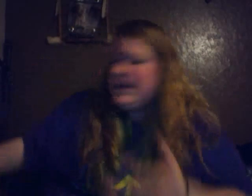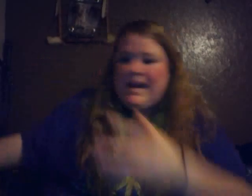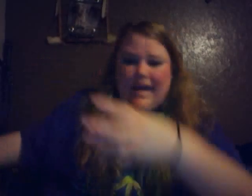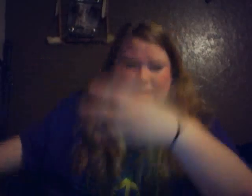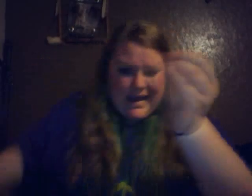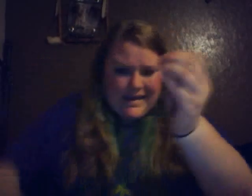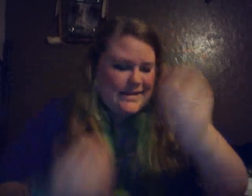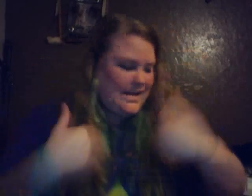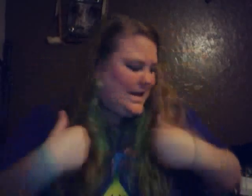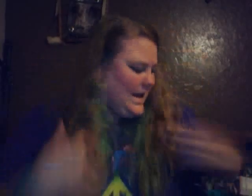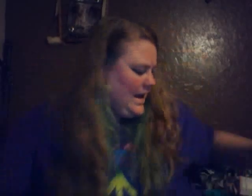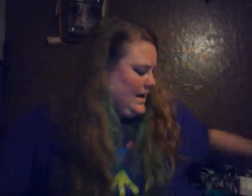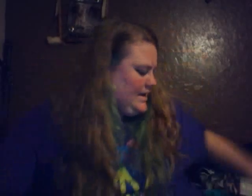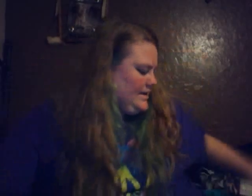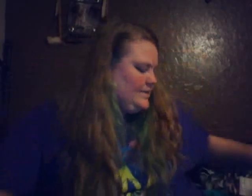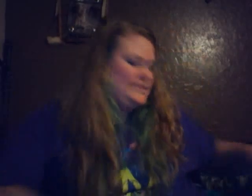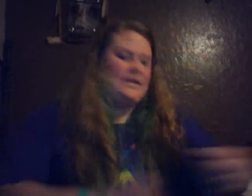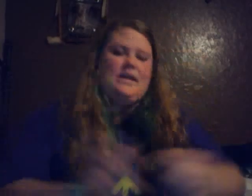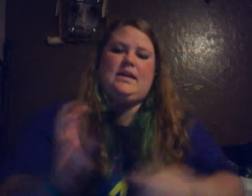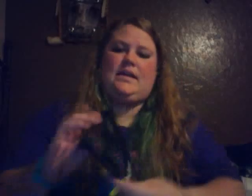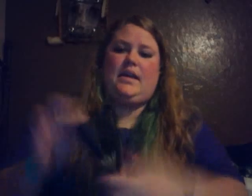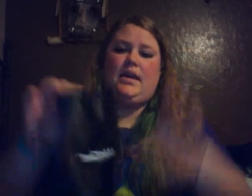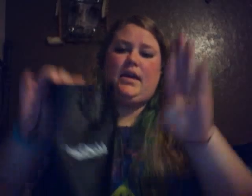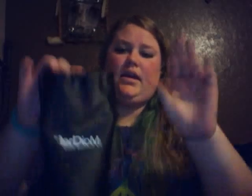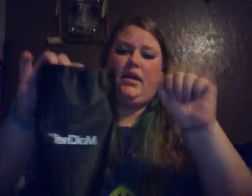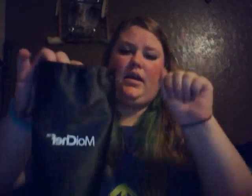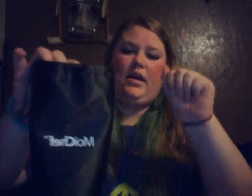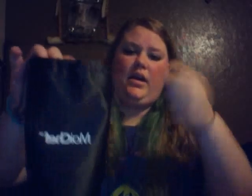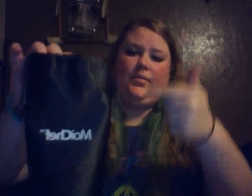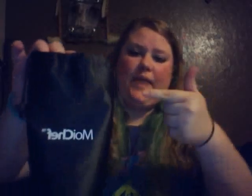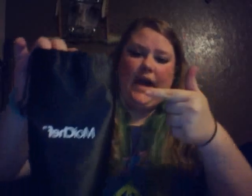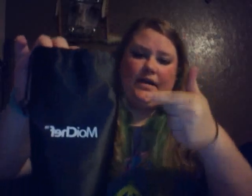And it has a bag.